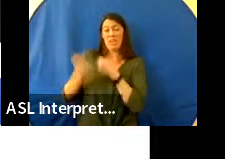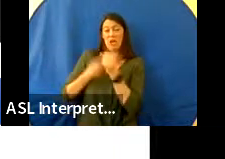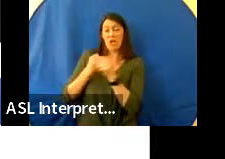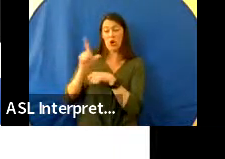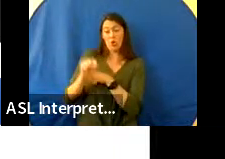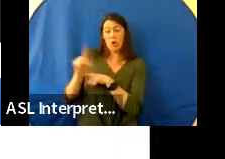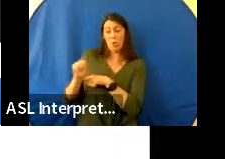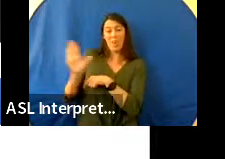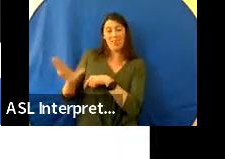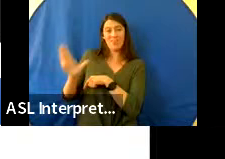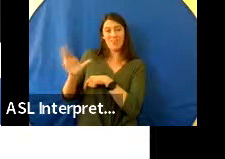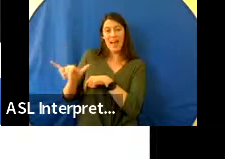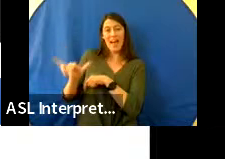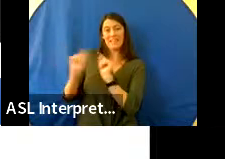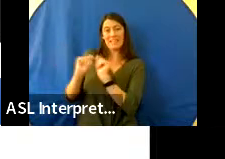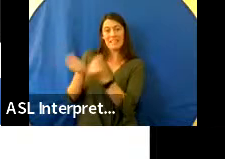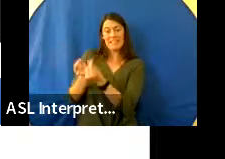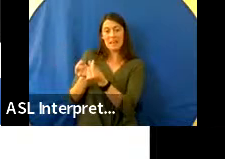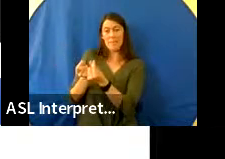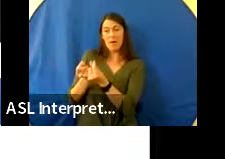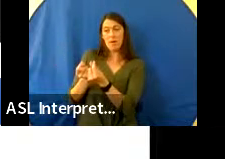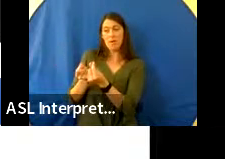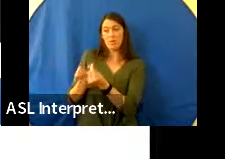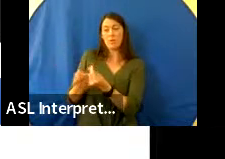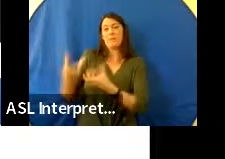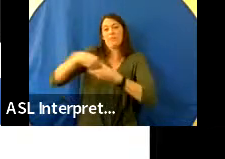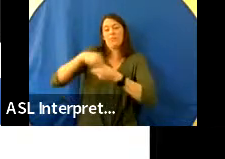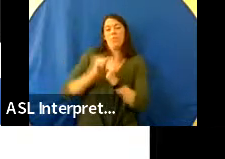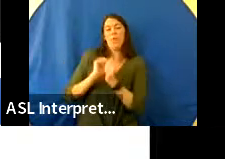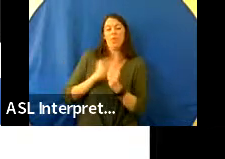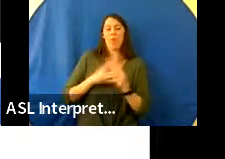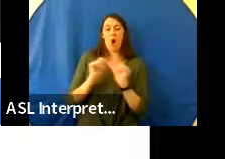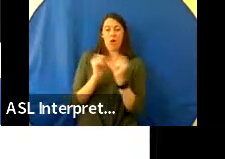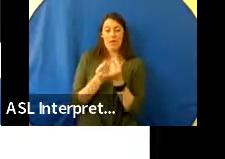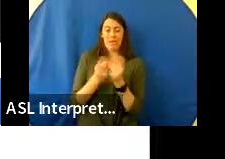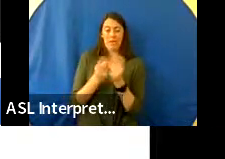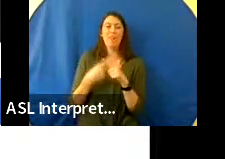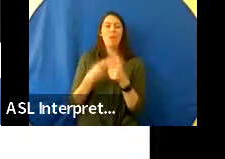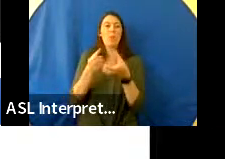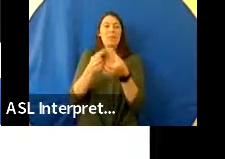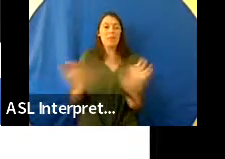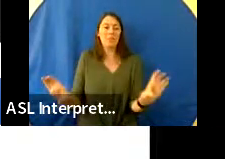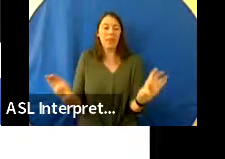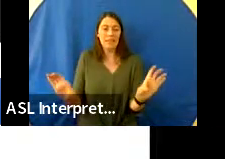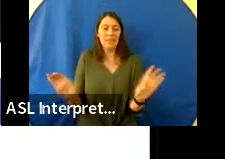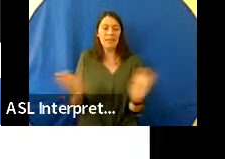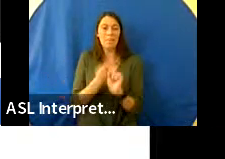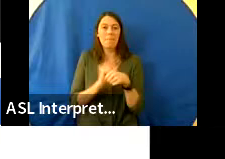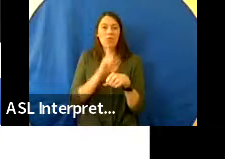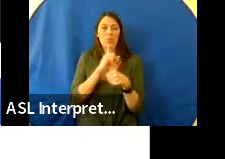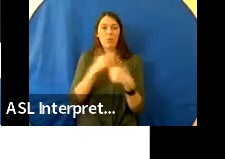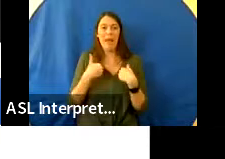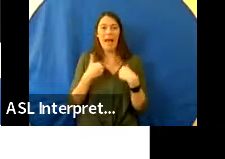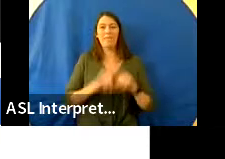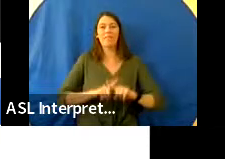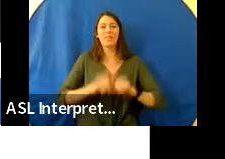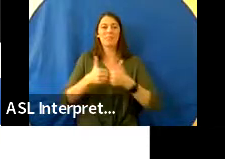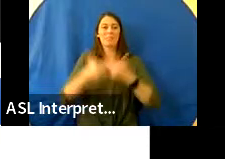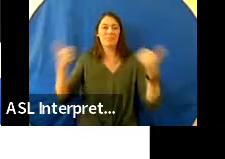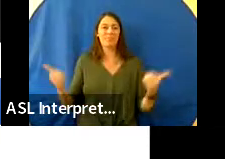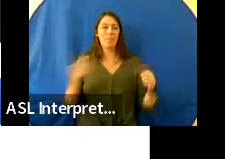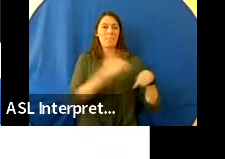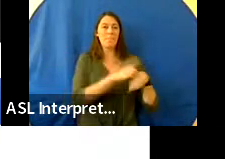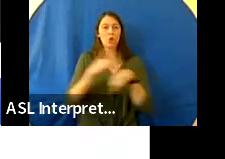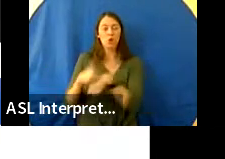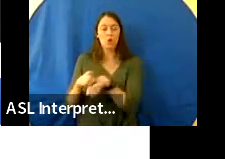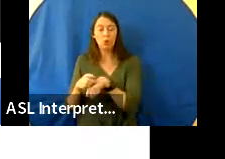one team, and then we split it out to have our CBO teams coordinate the CICT work. But eventually we're going to combine